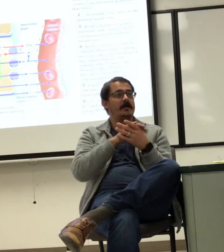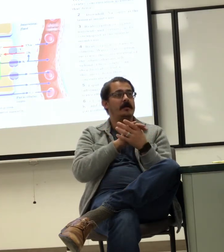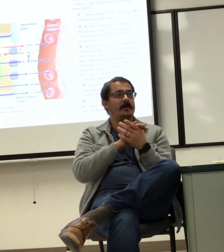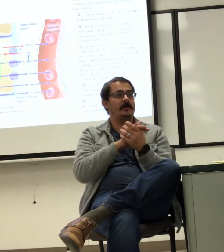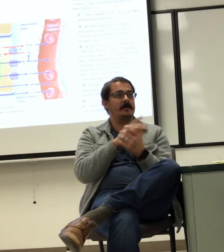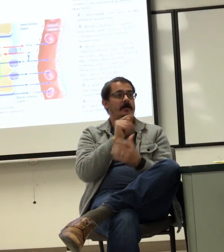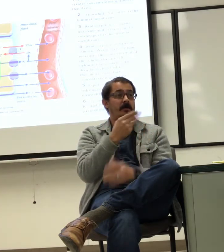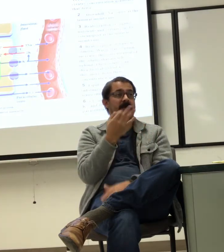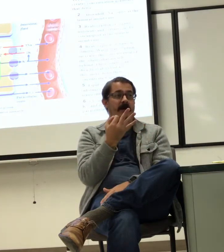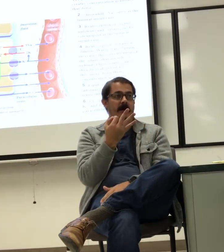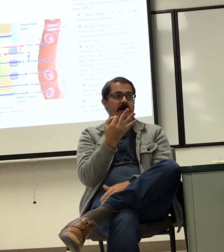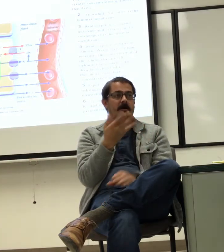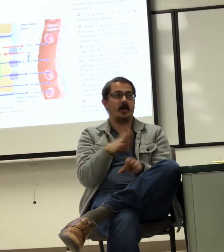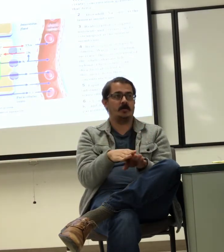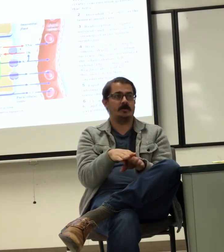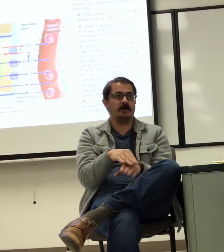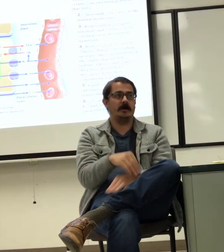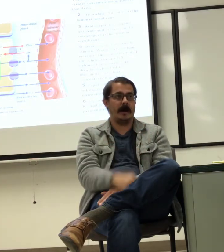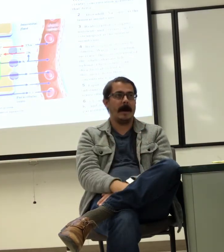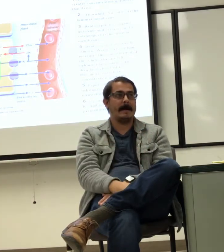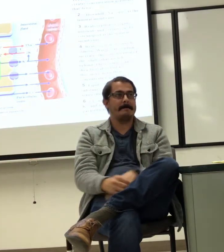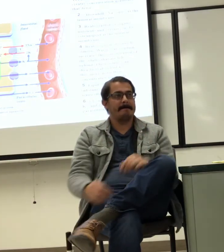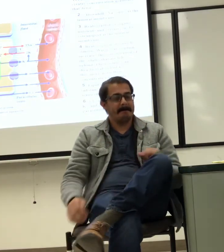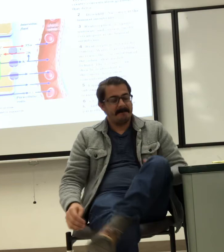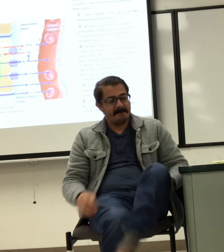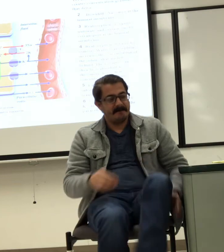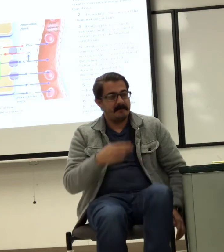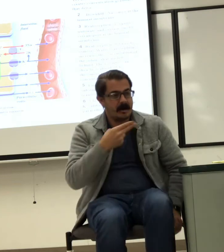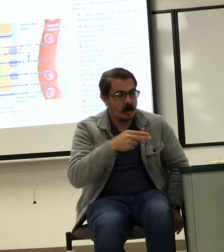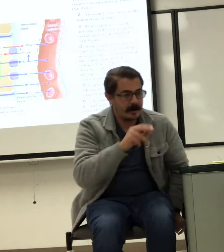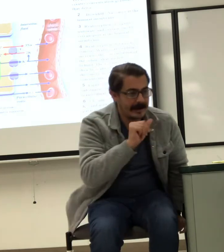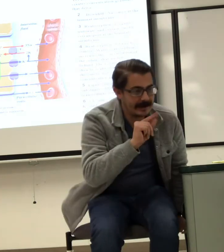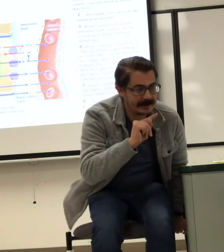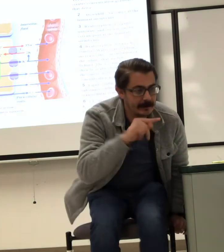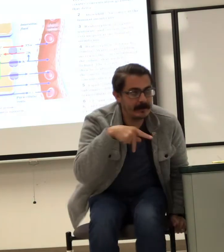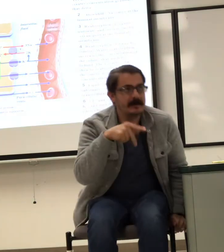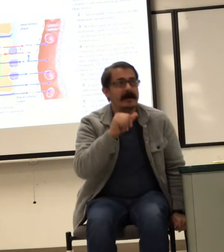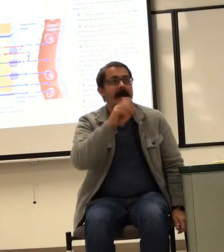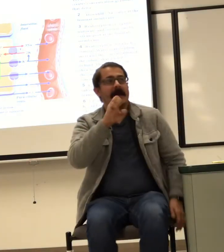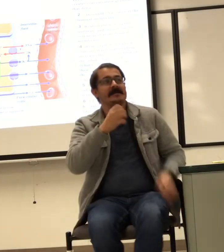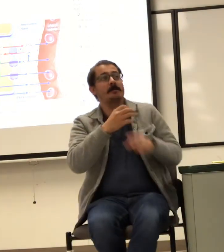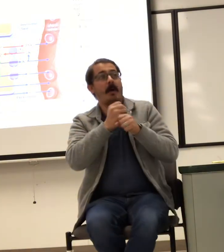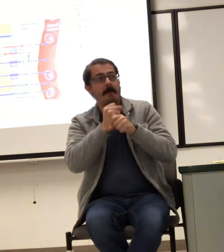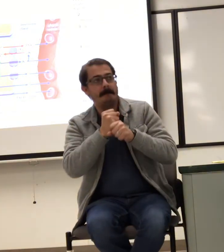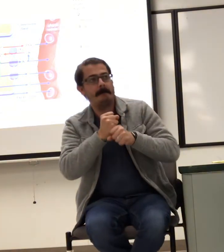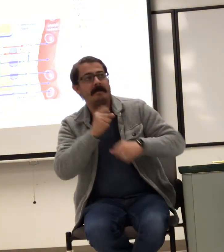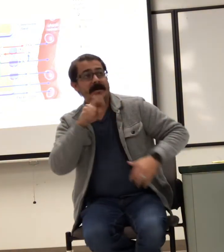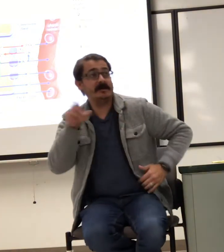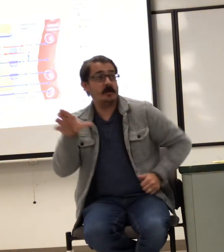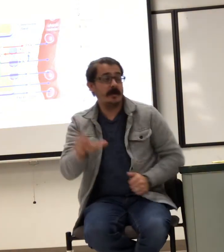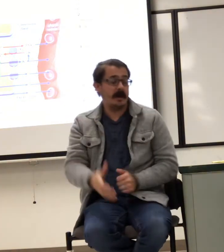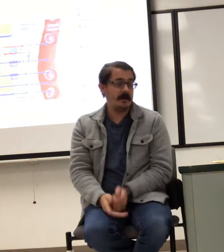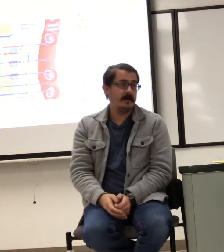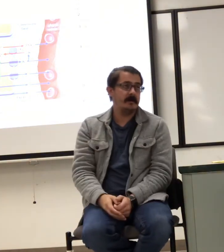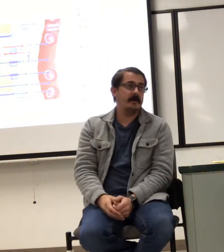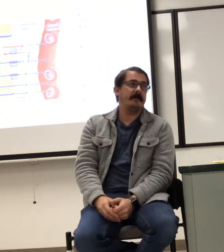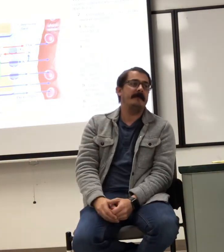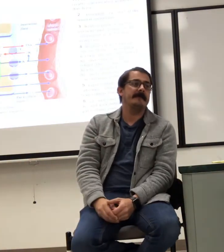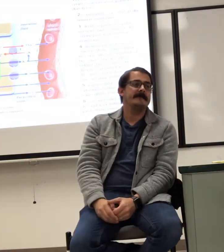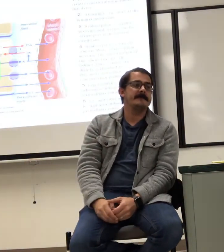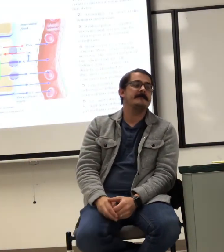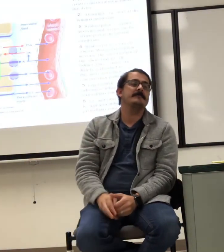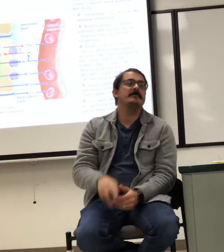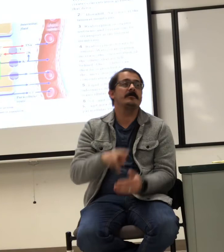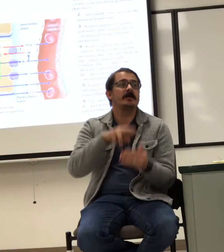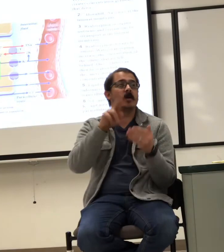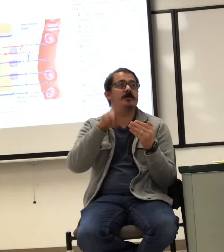right? Don't say you don't know that. I call it an ATP-based pump. It's got to be doing that, right? So the result is, if